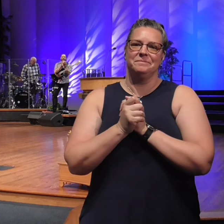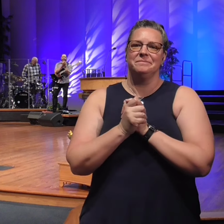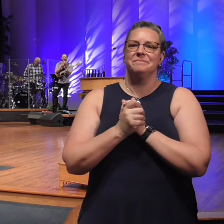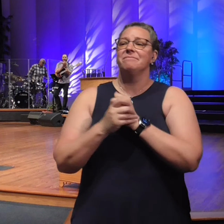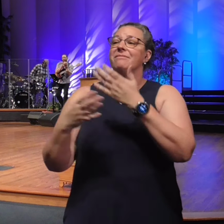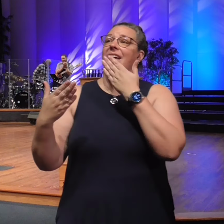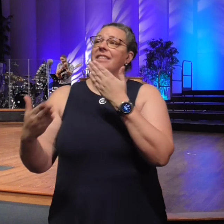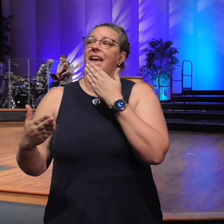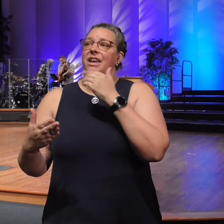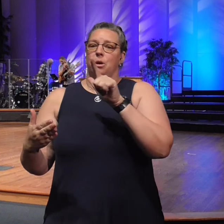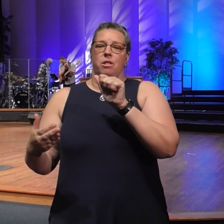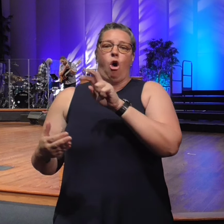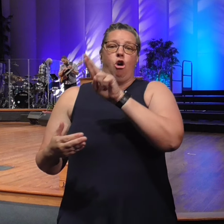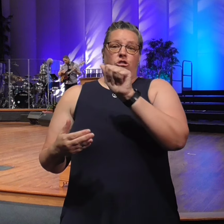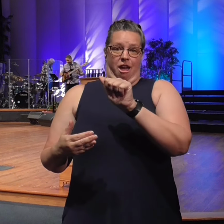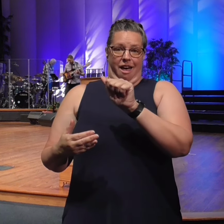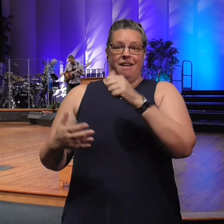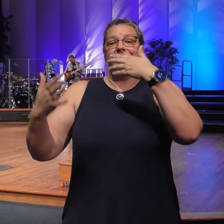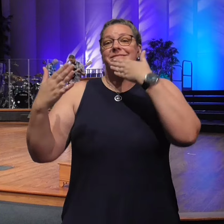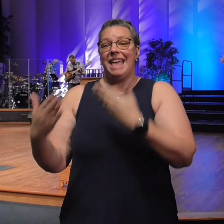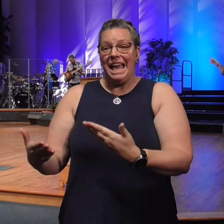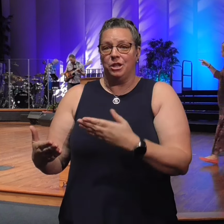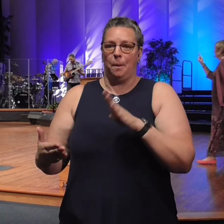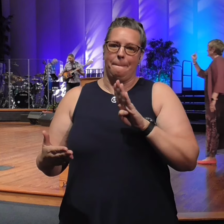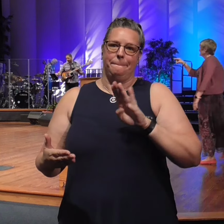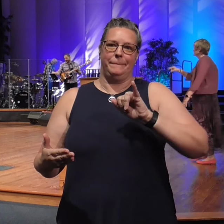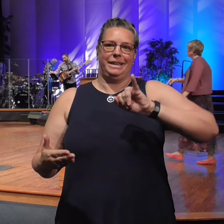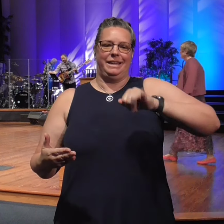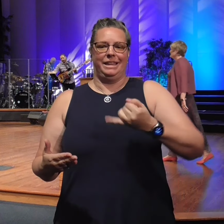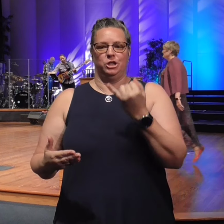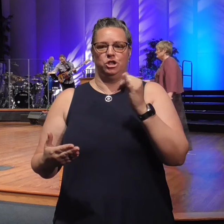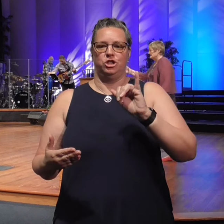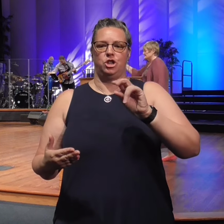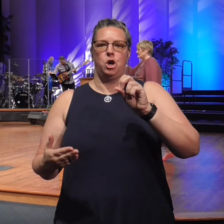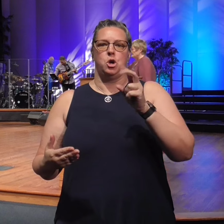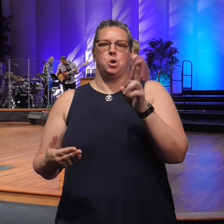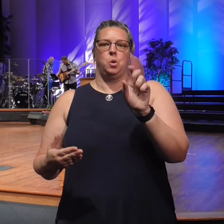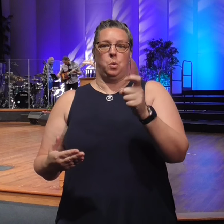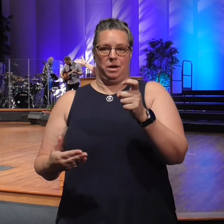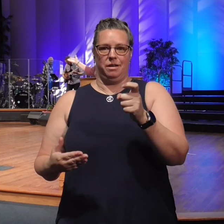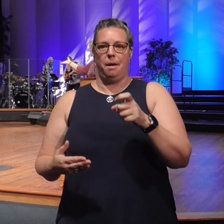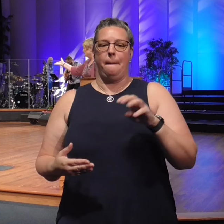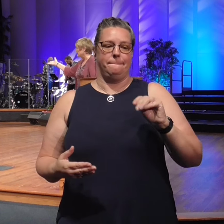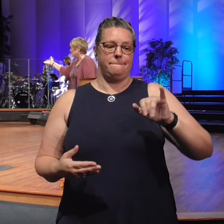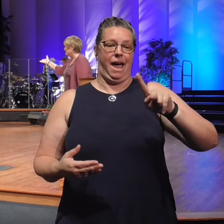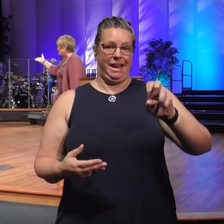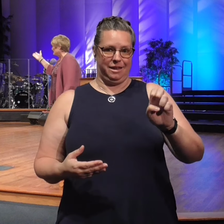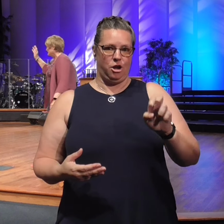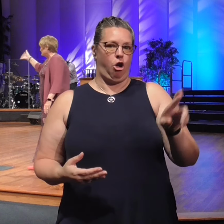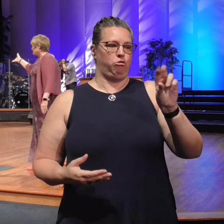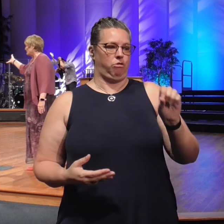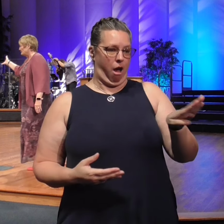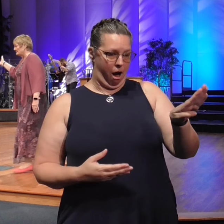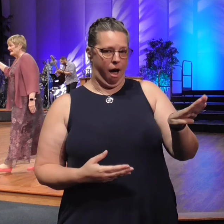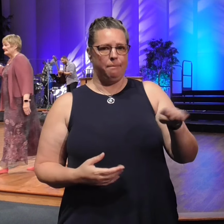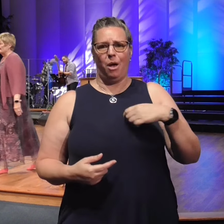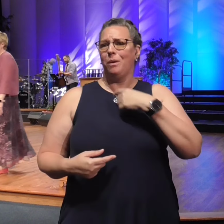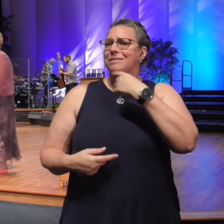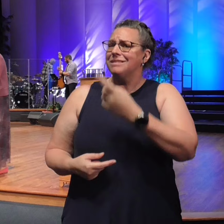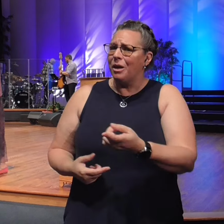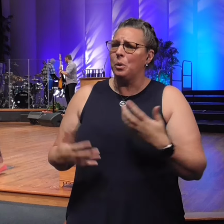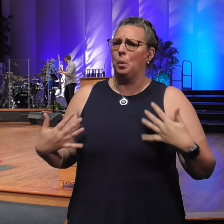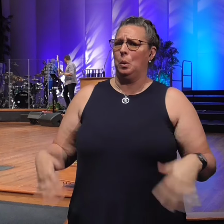Thank you, Laura. Thank you, Bijou, Mike, Rob. I want to tell you how wonderful it is to